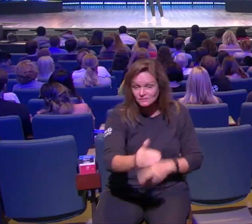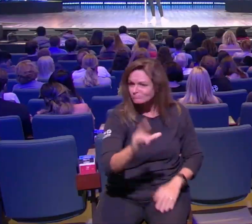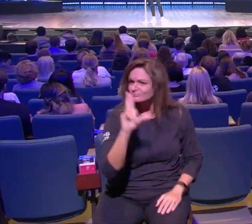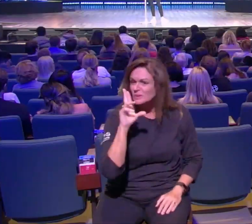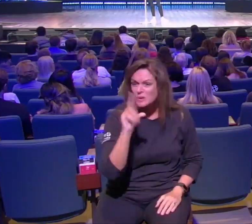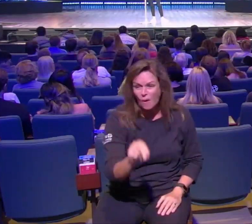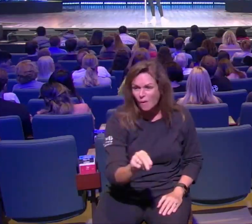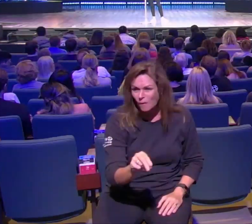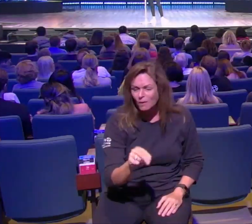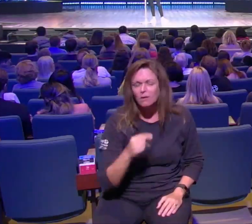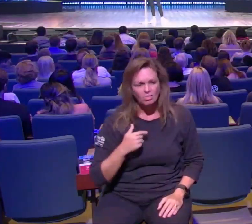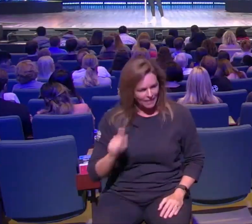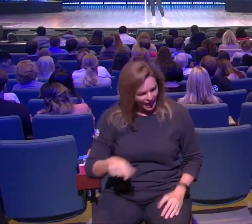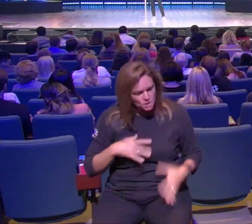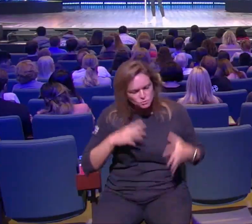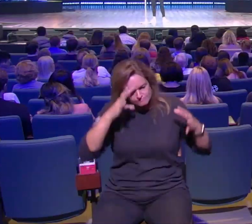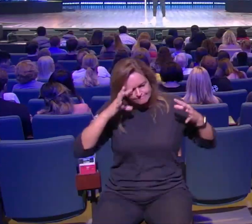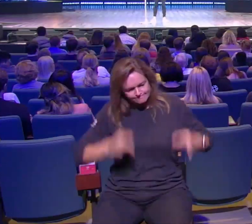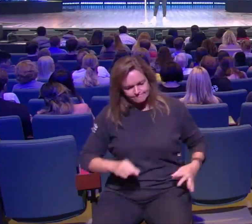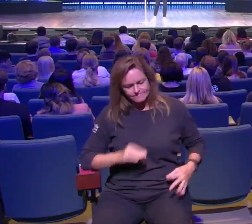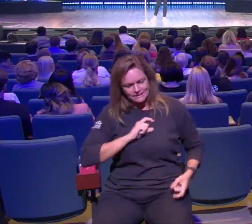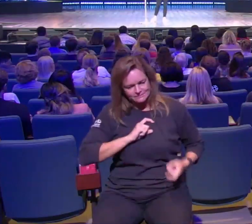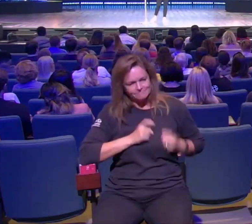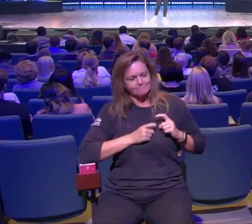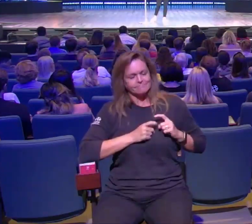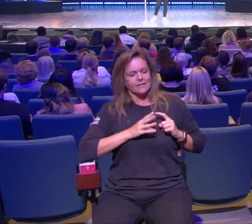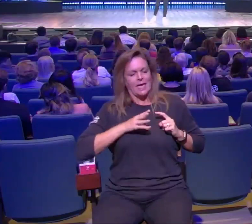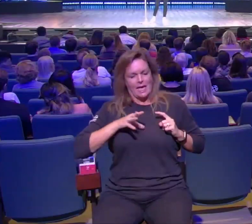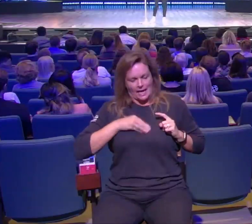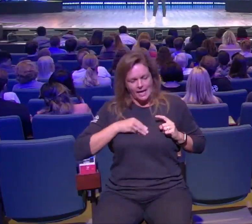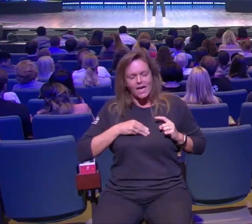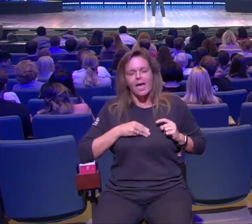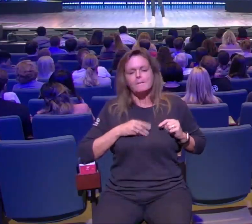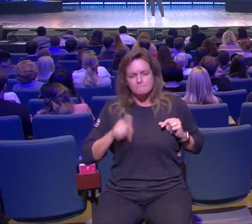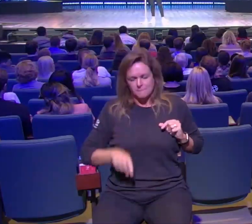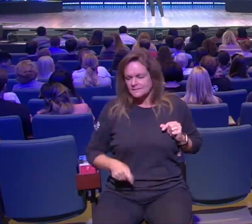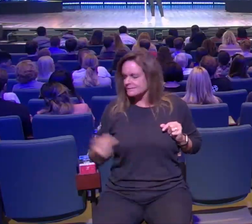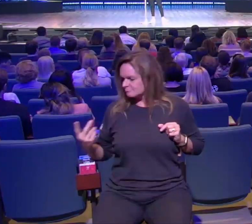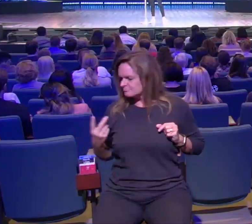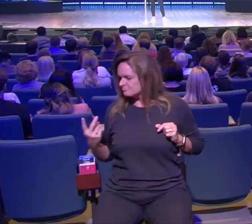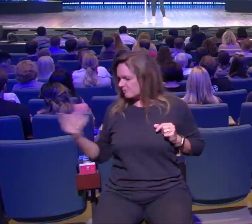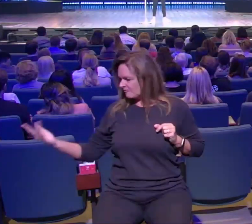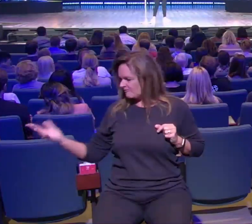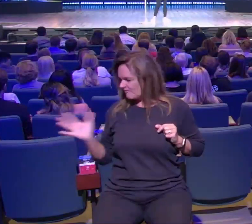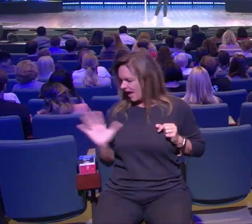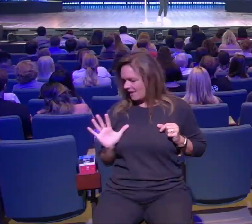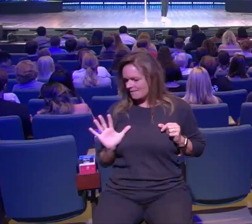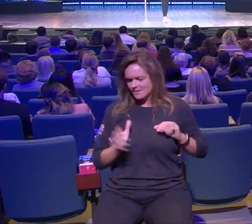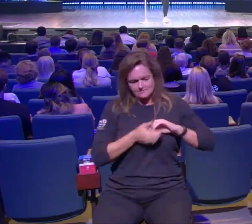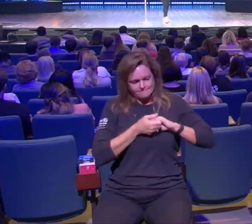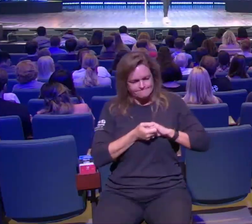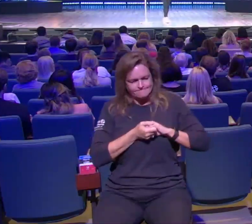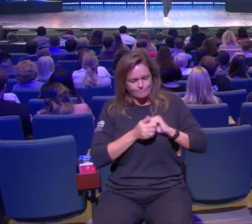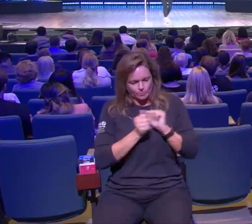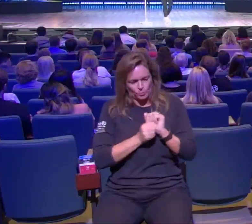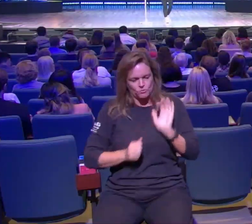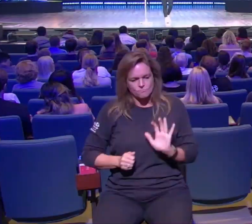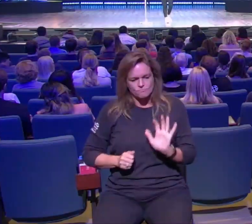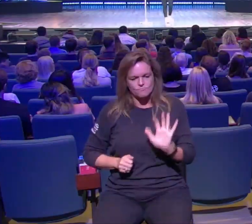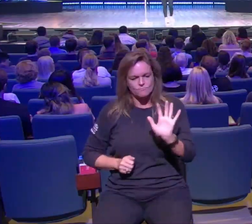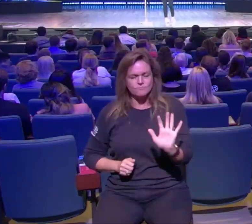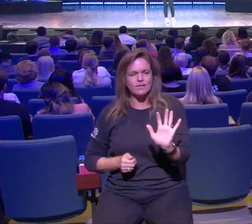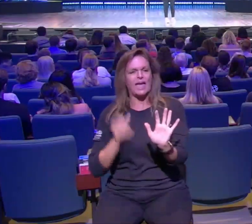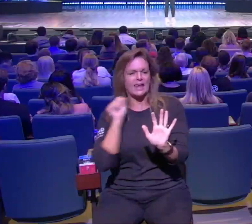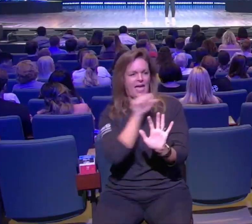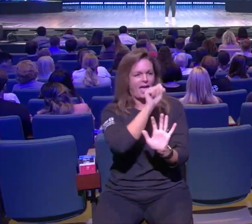Zelophehad asked for their inheritance, it went on record, and then it was written into law that God was not only a God